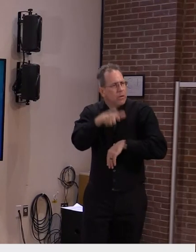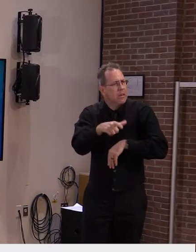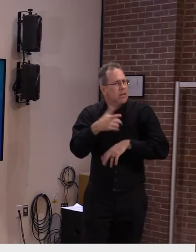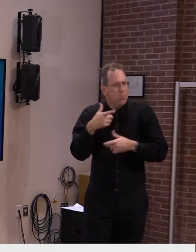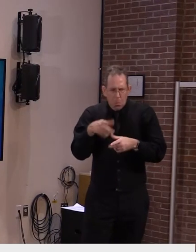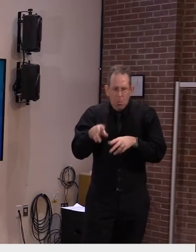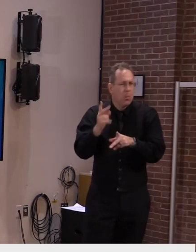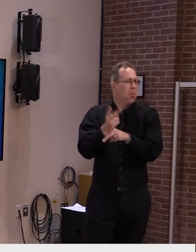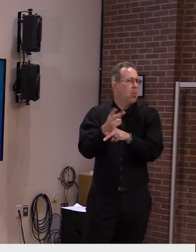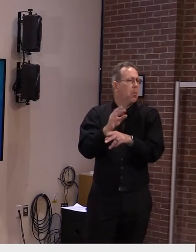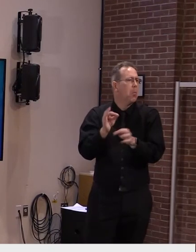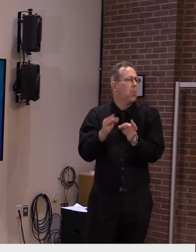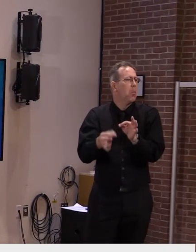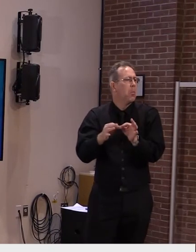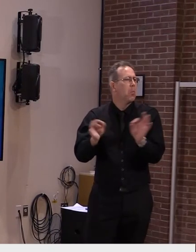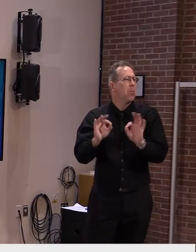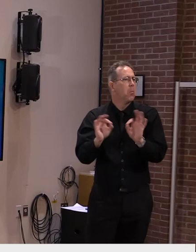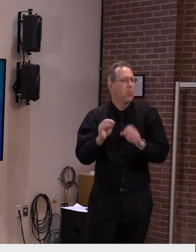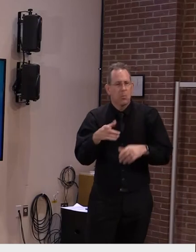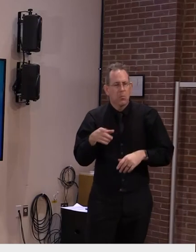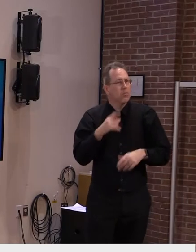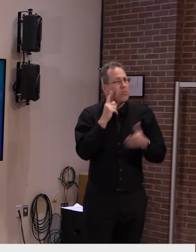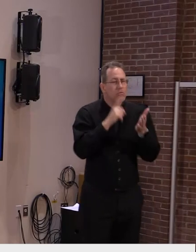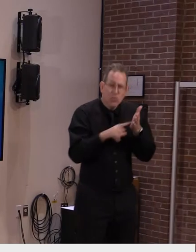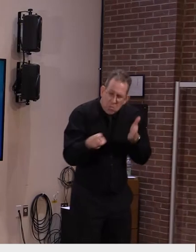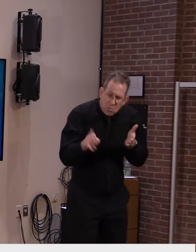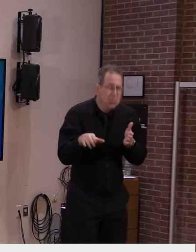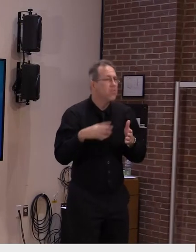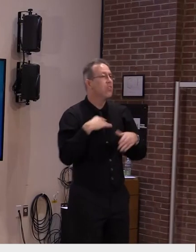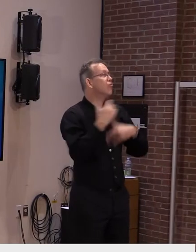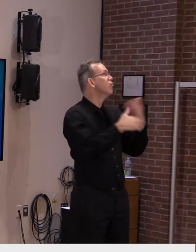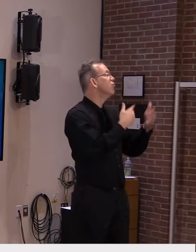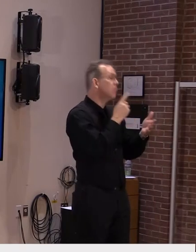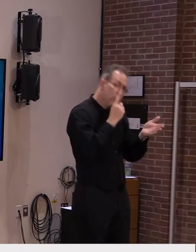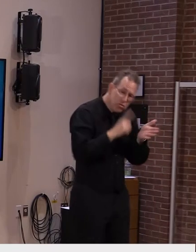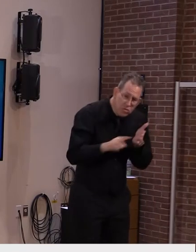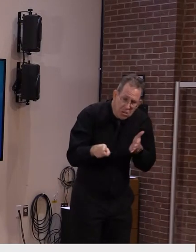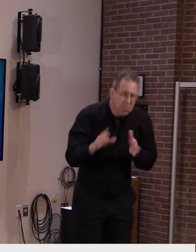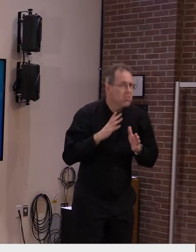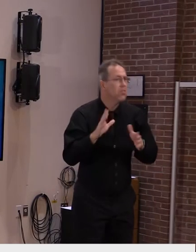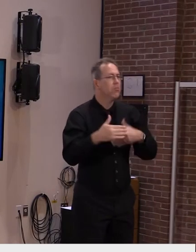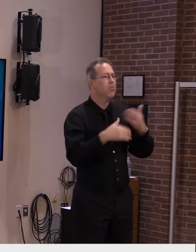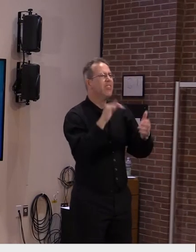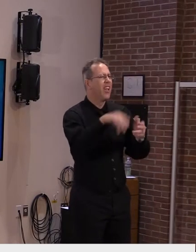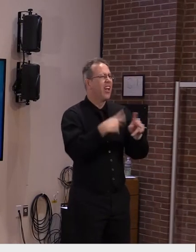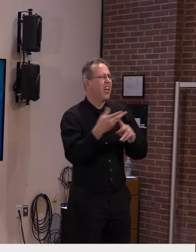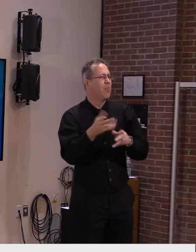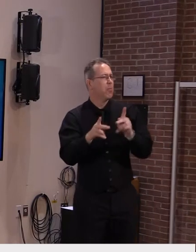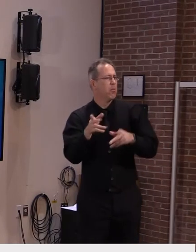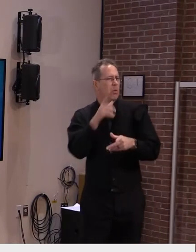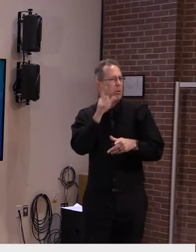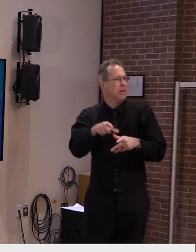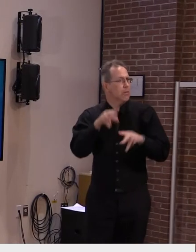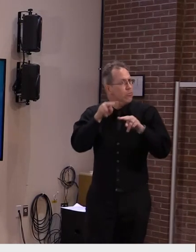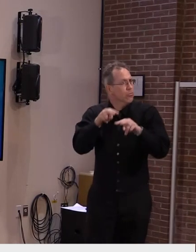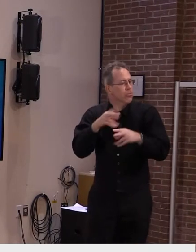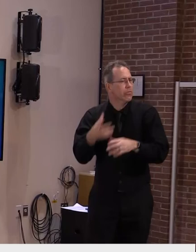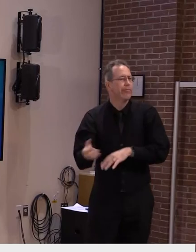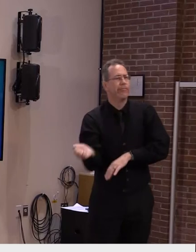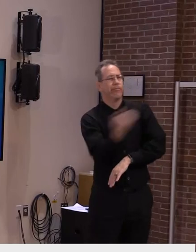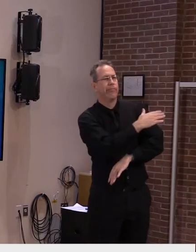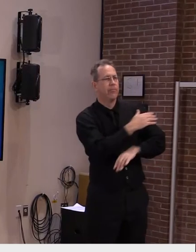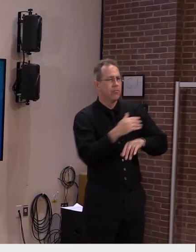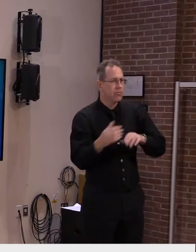So when people are in a hospital, what was happening was people were